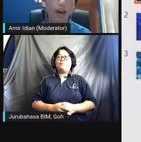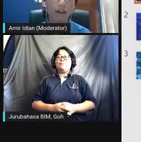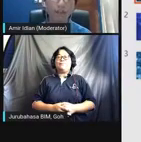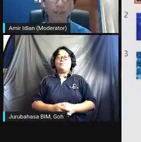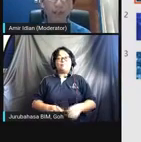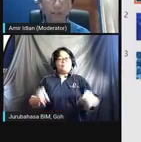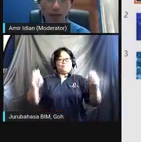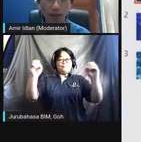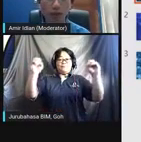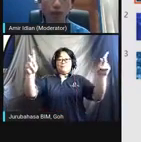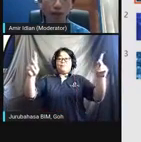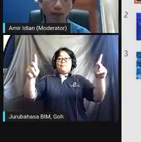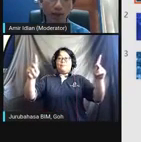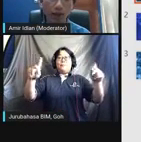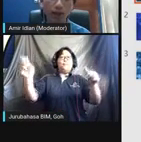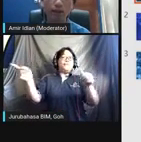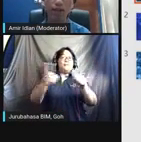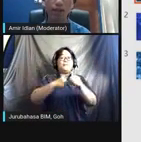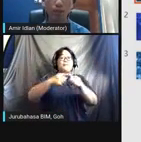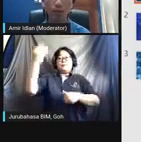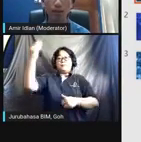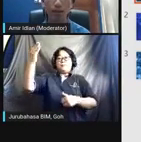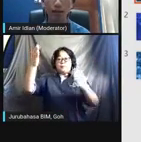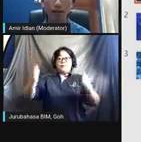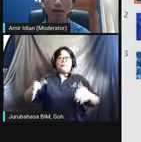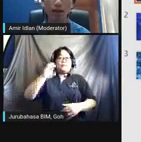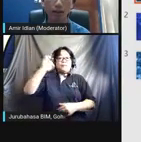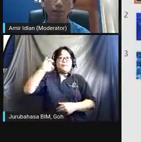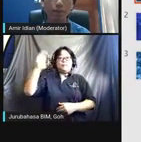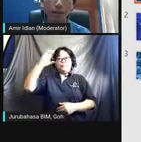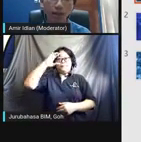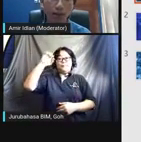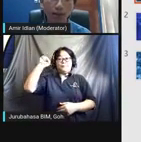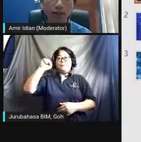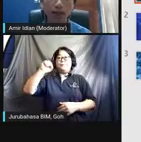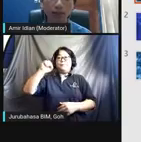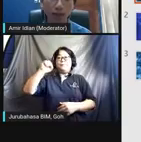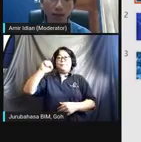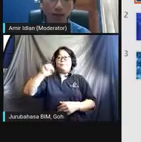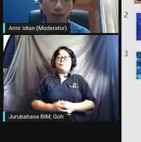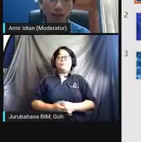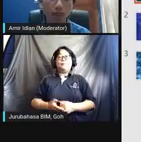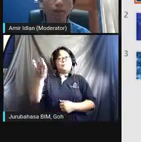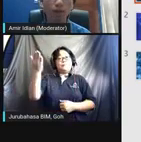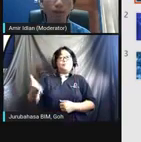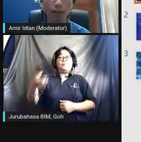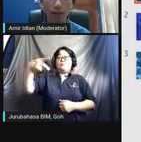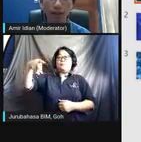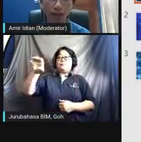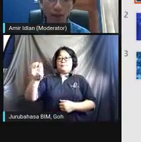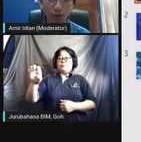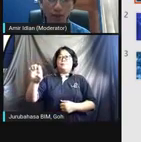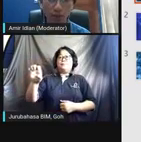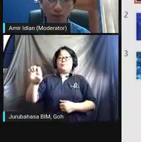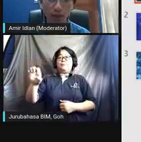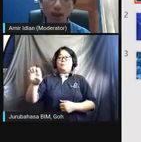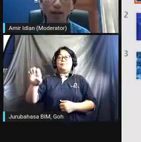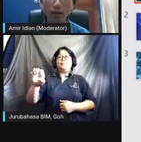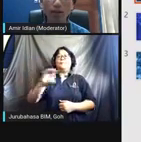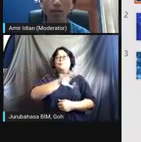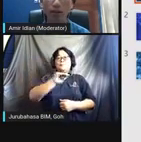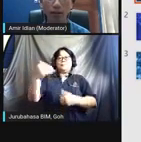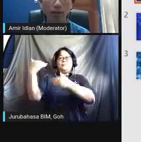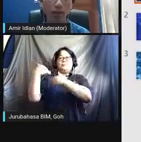Okay, our first guest speaker for today is Encik Mohamad Sazali Sha'ari. He is the Executive Director for Malaysian Sign Language